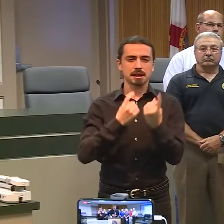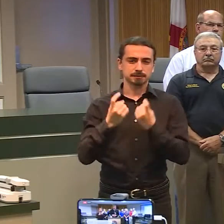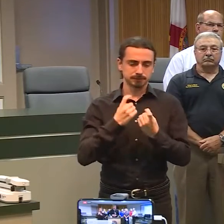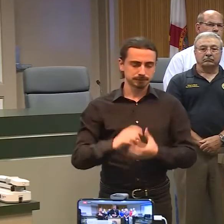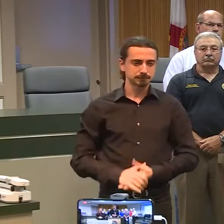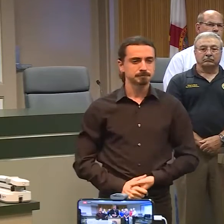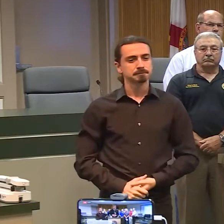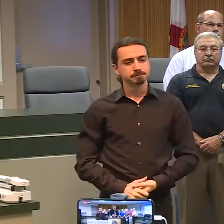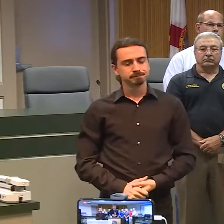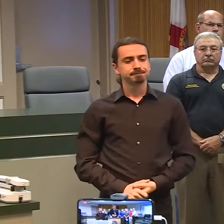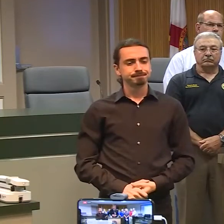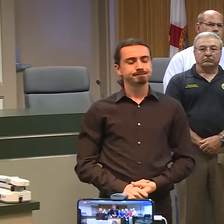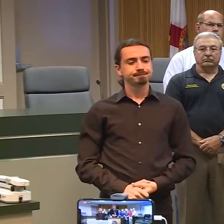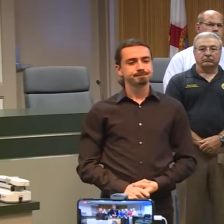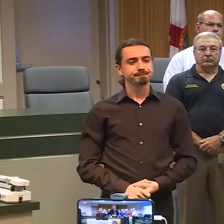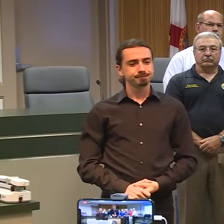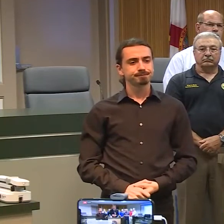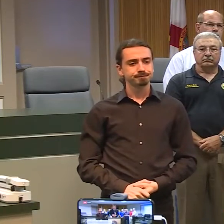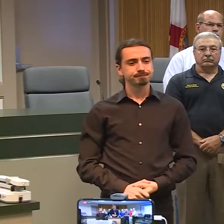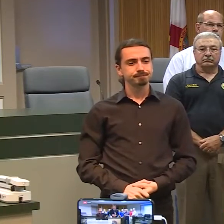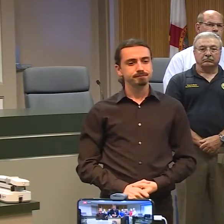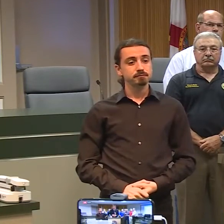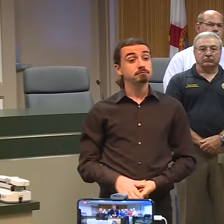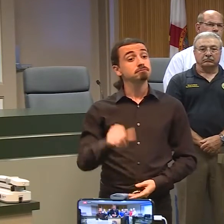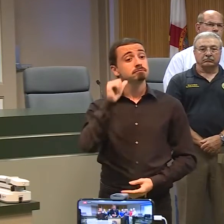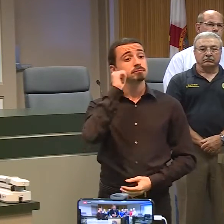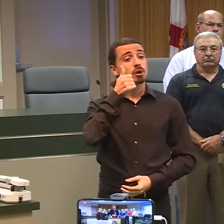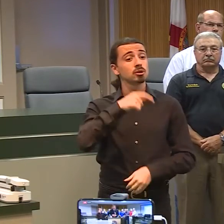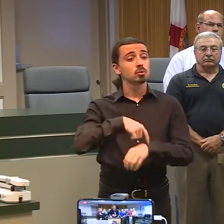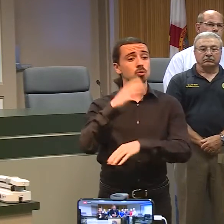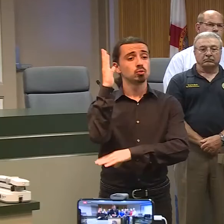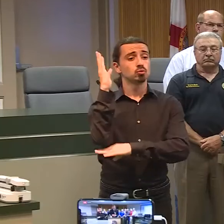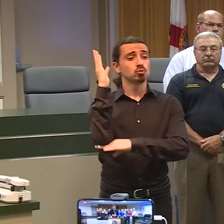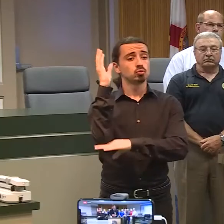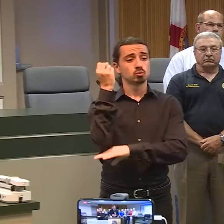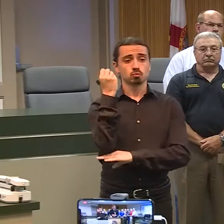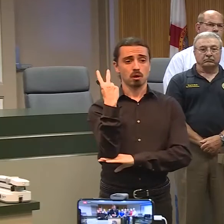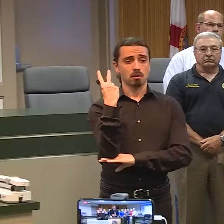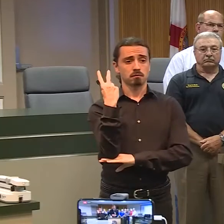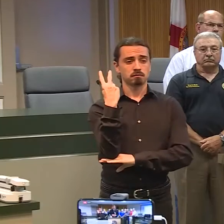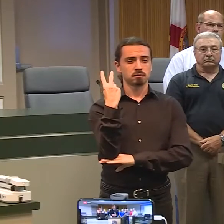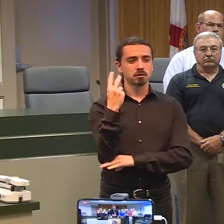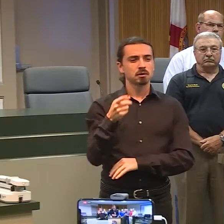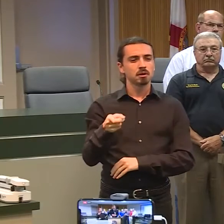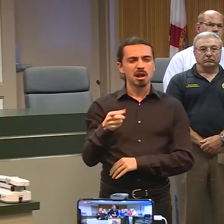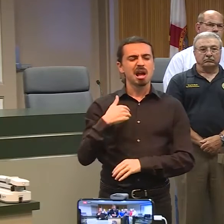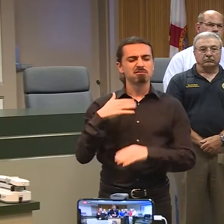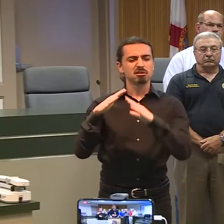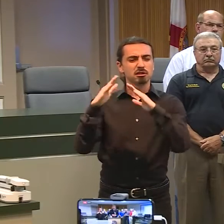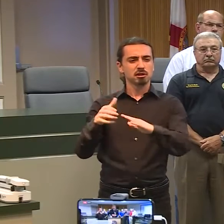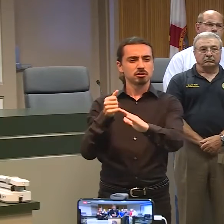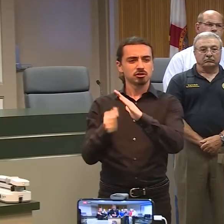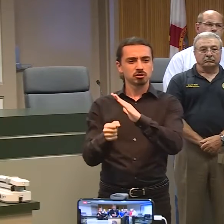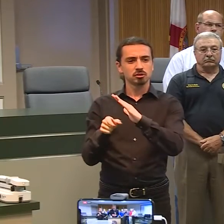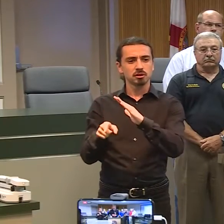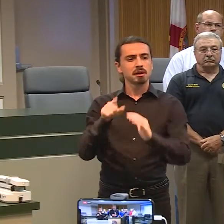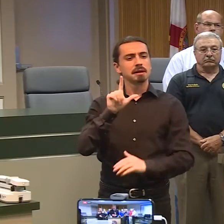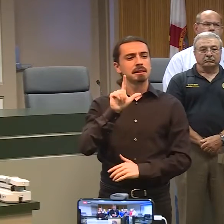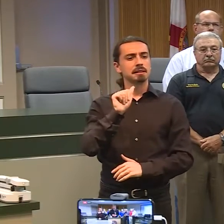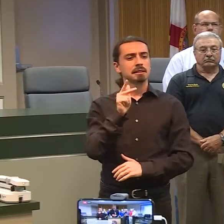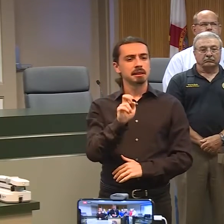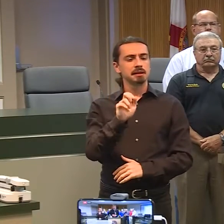tomorrow. Tomorrow at 12 p.m., our Lake Asbury Junior High School, which is our special needs shelter, will